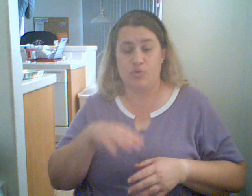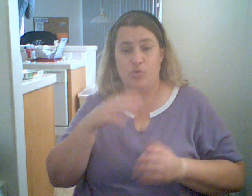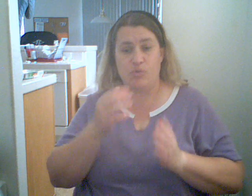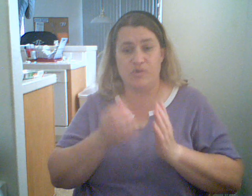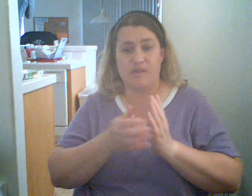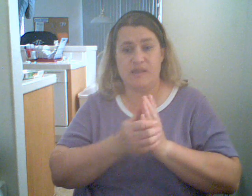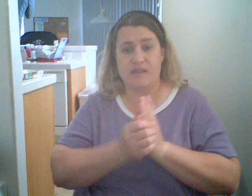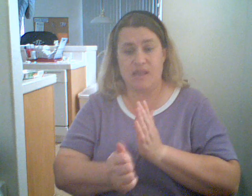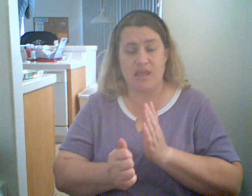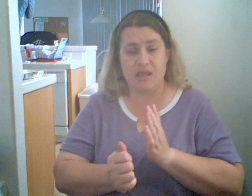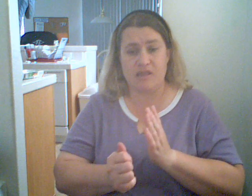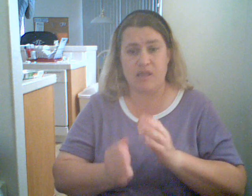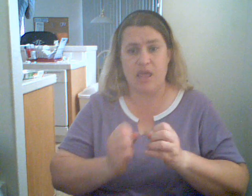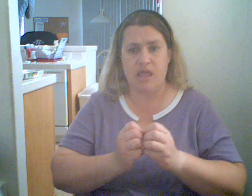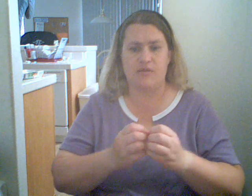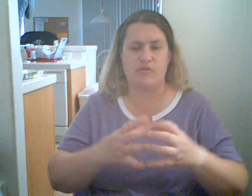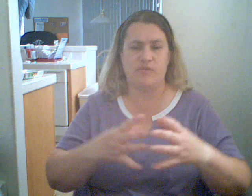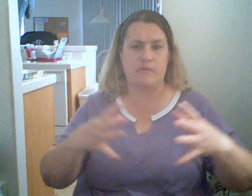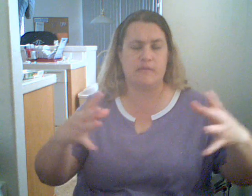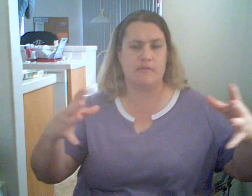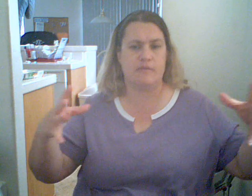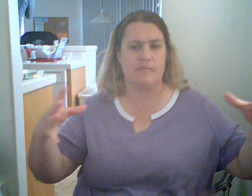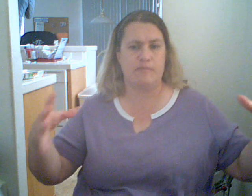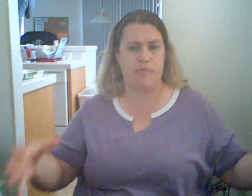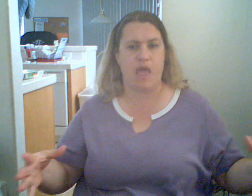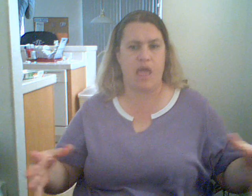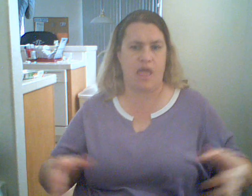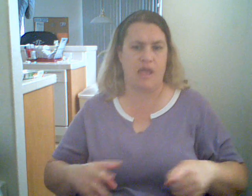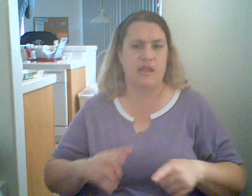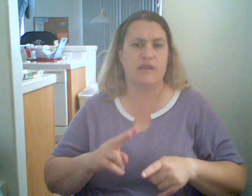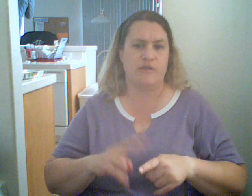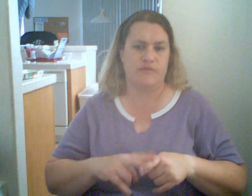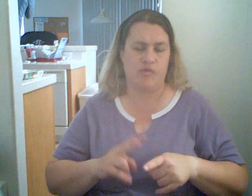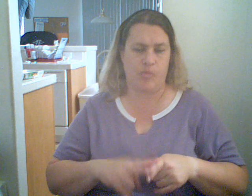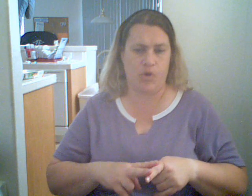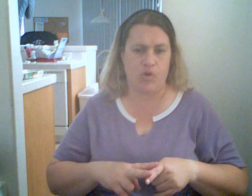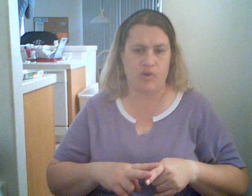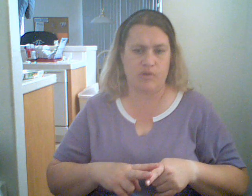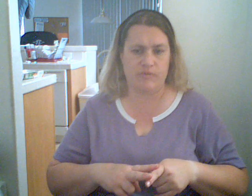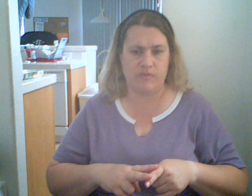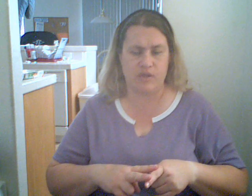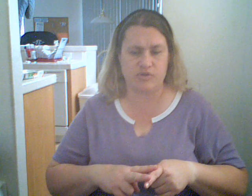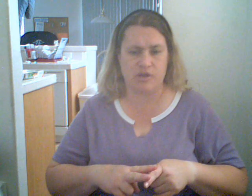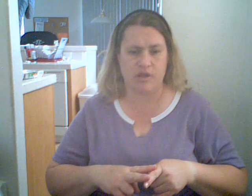the lexicon, using appropriate register,